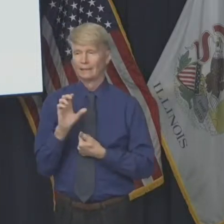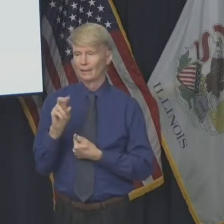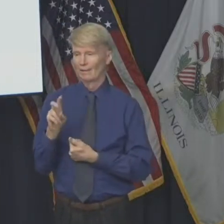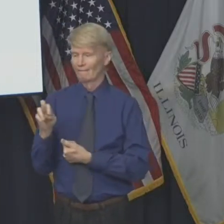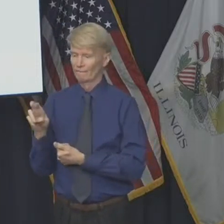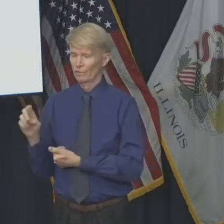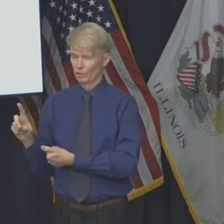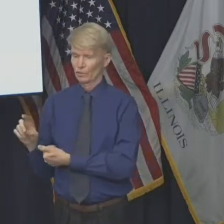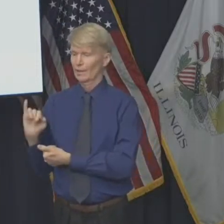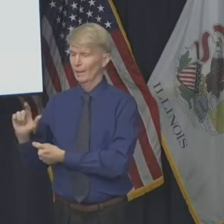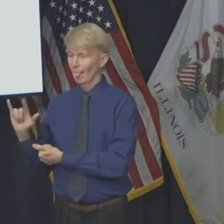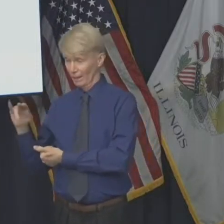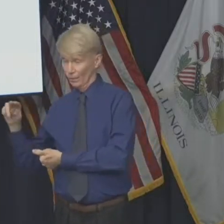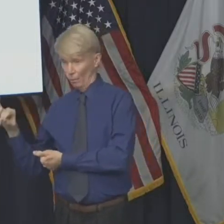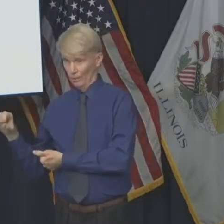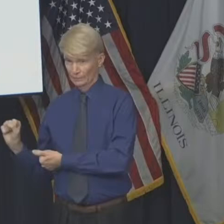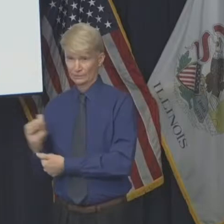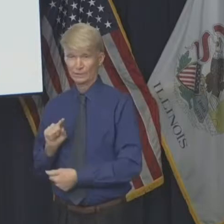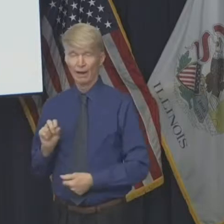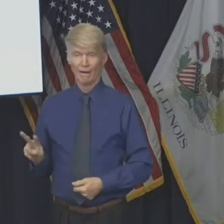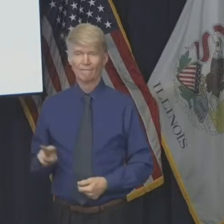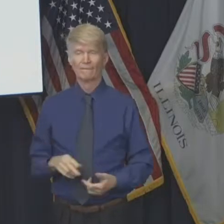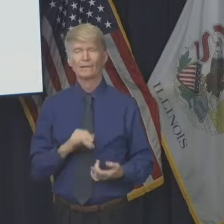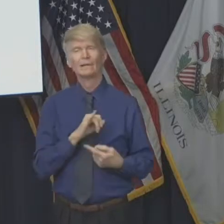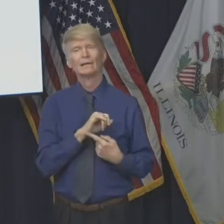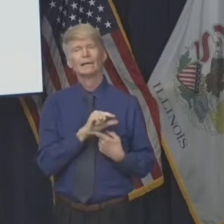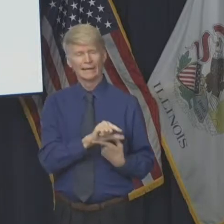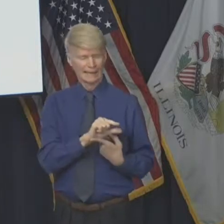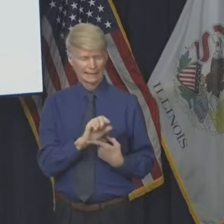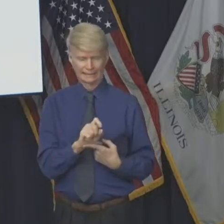getcoveredillinois.gov, and I'll say that again,